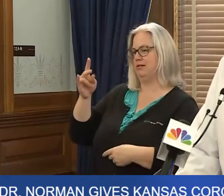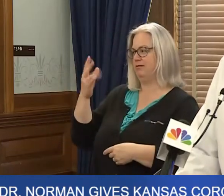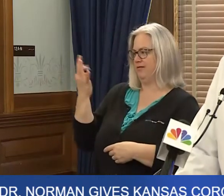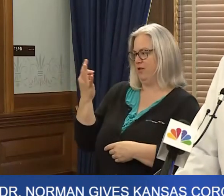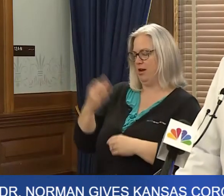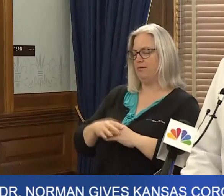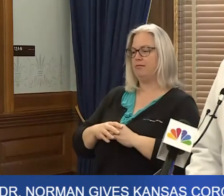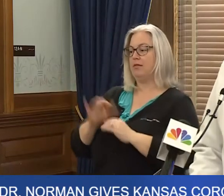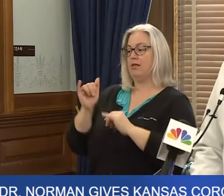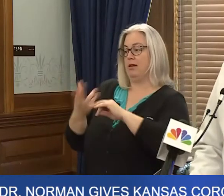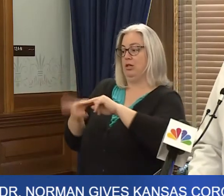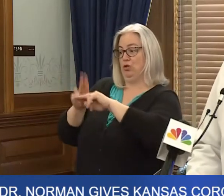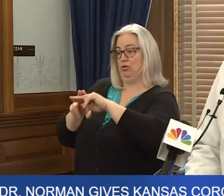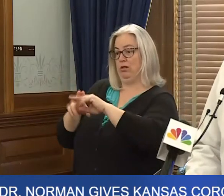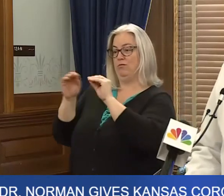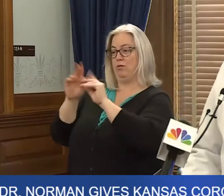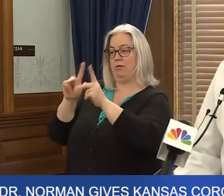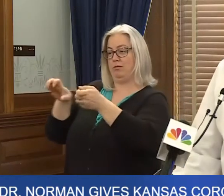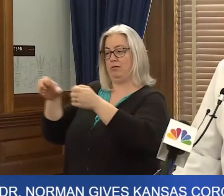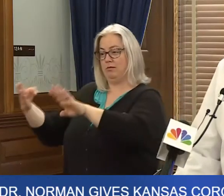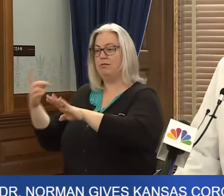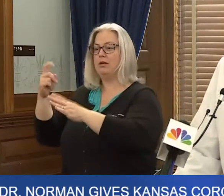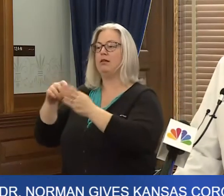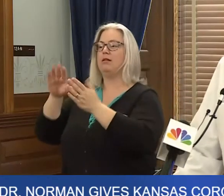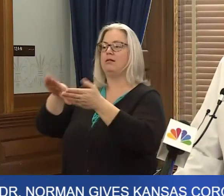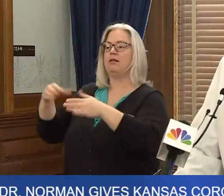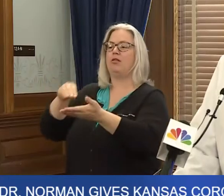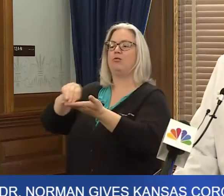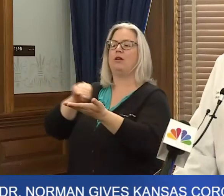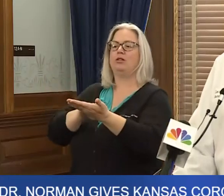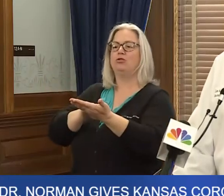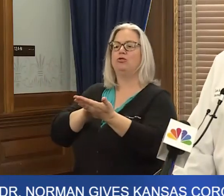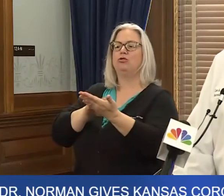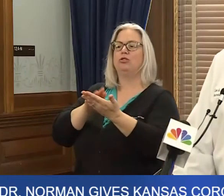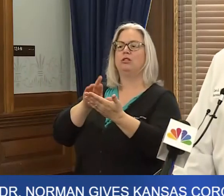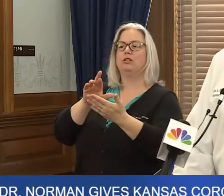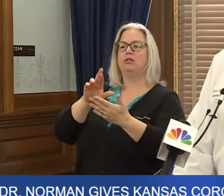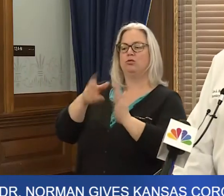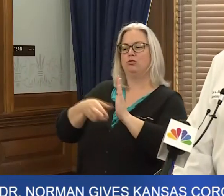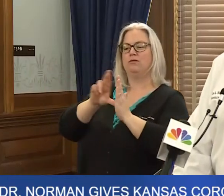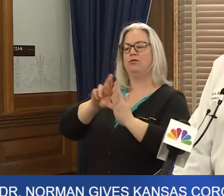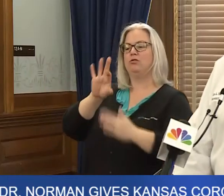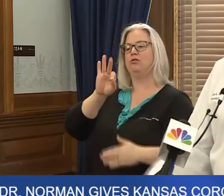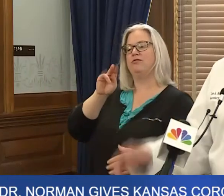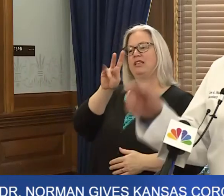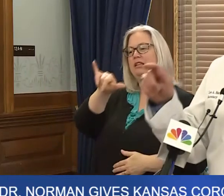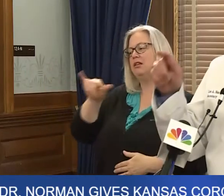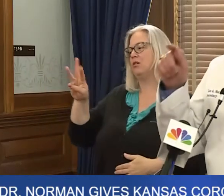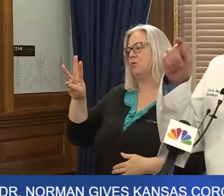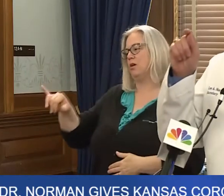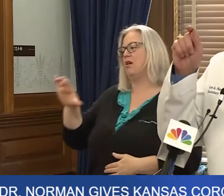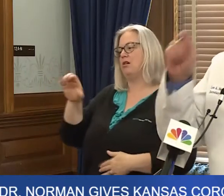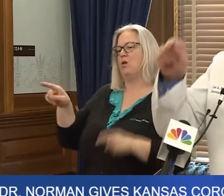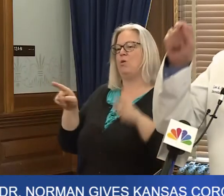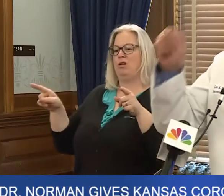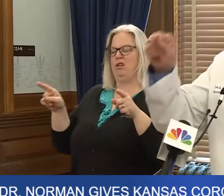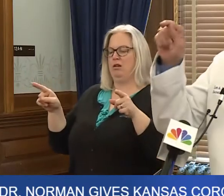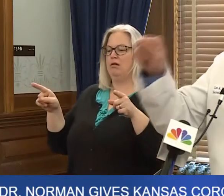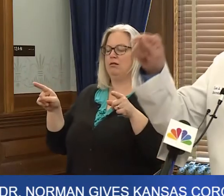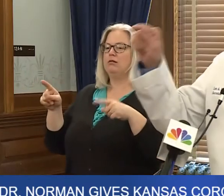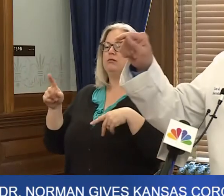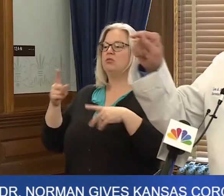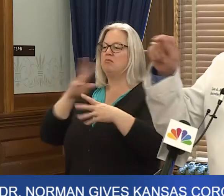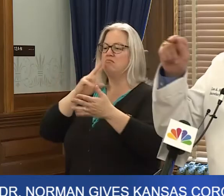This increase is due to the death registry review mainly impacting Finney and Wyandotte counties. As we've talked about in the past, the